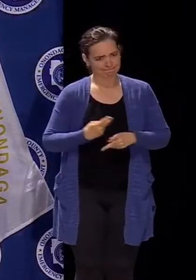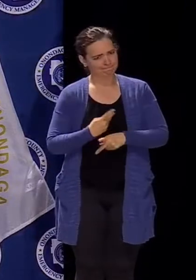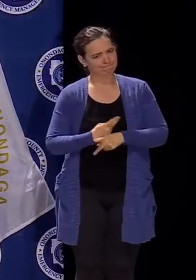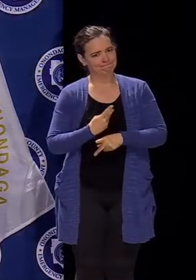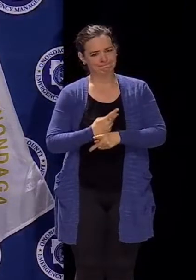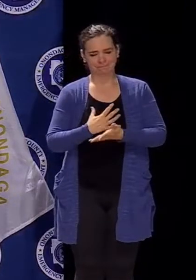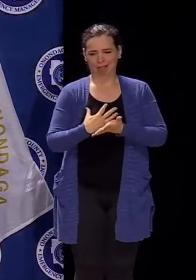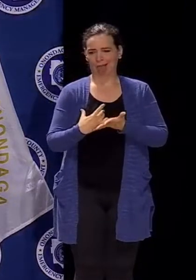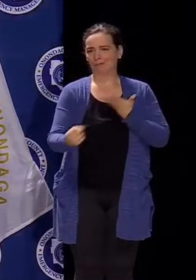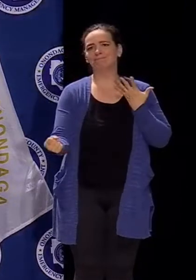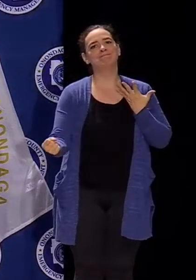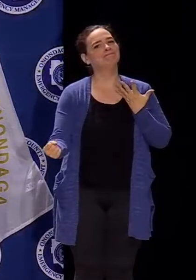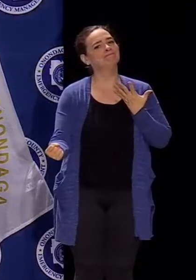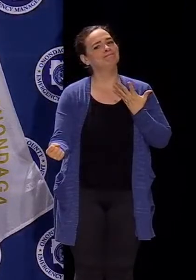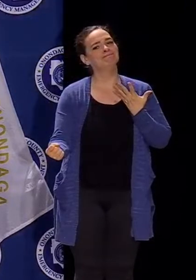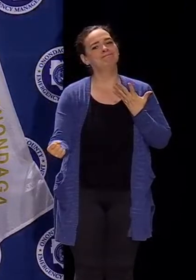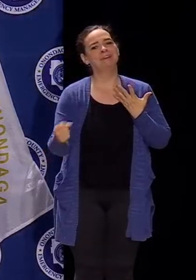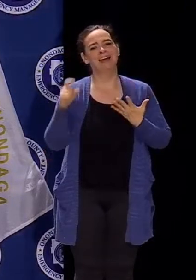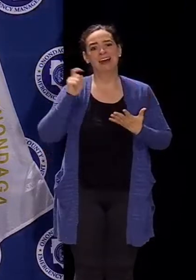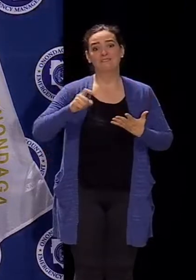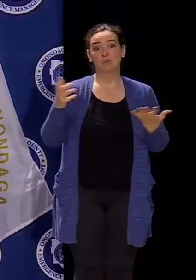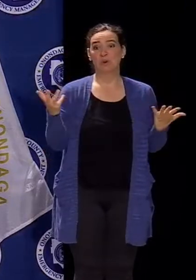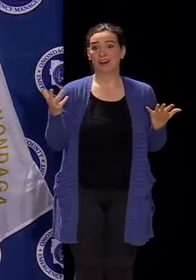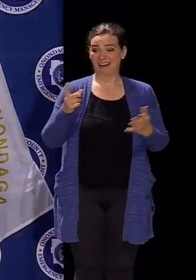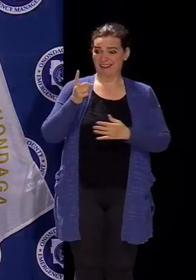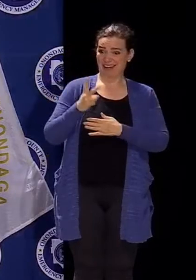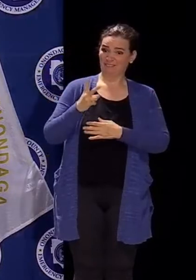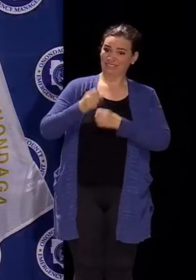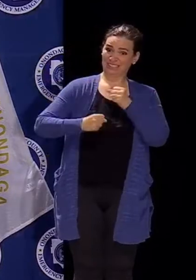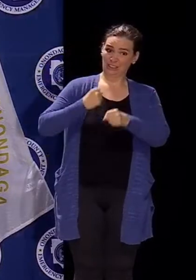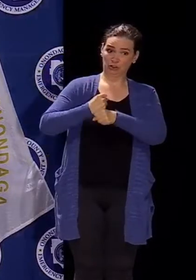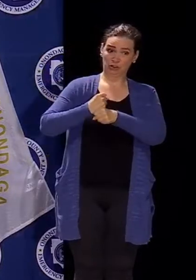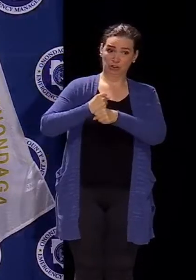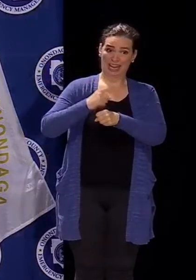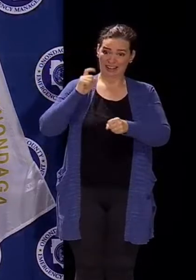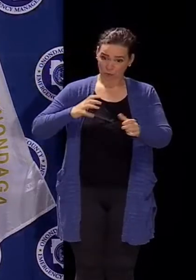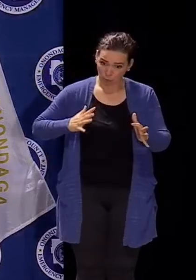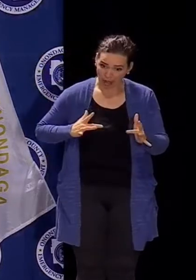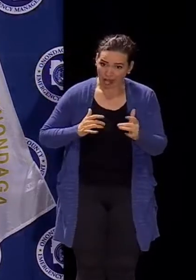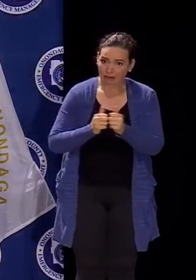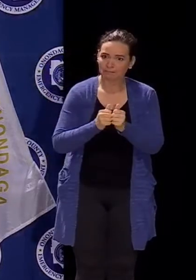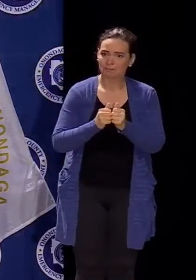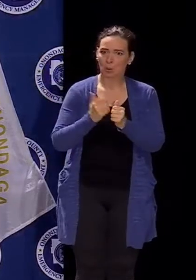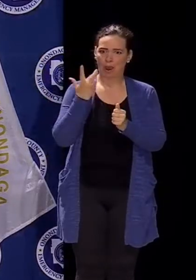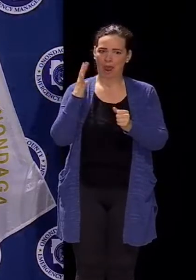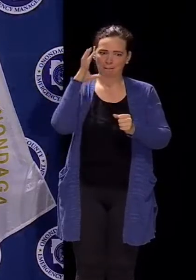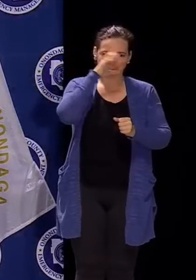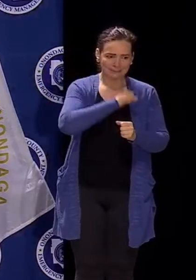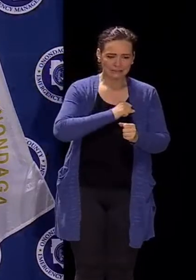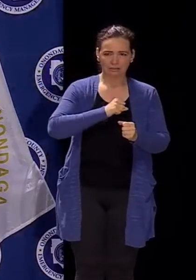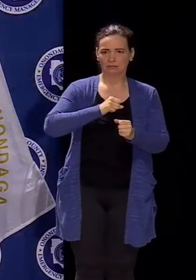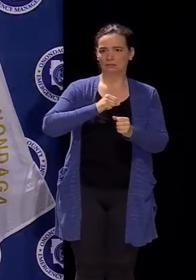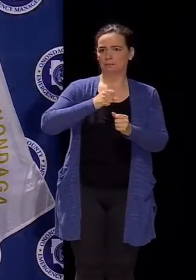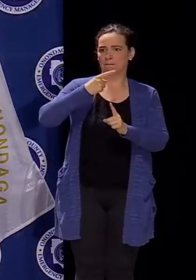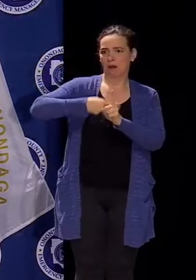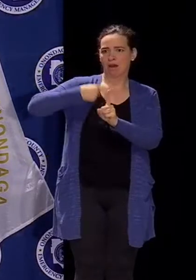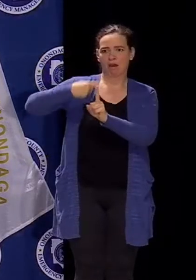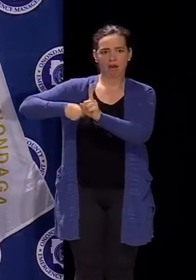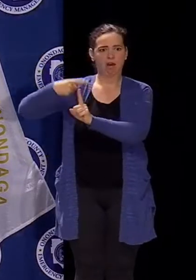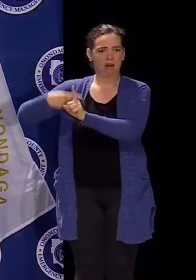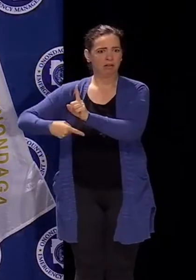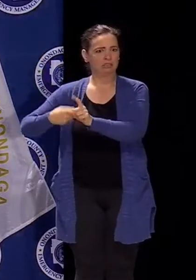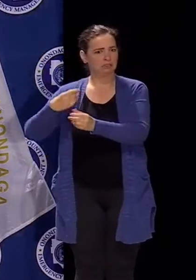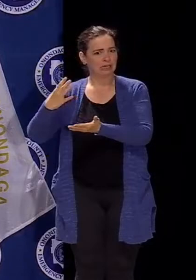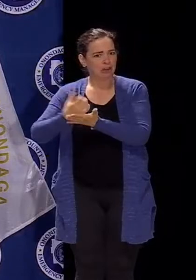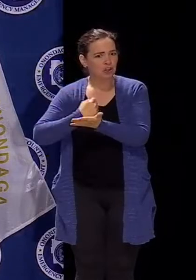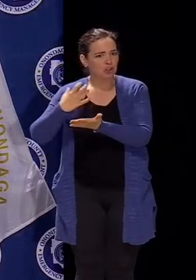We have a half a year to make up what's going to be a massive, massive hole. And so the